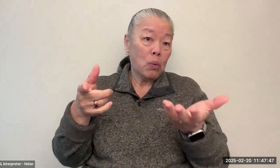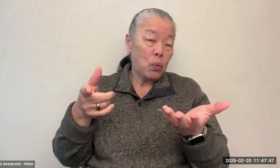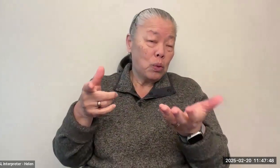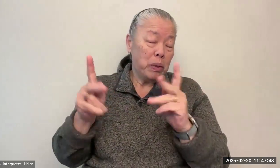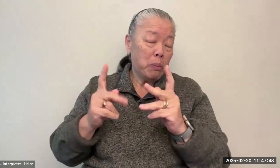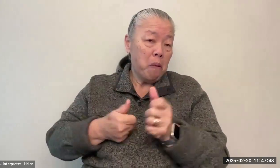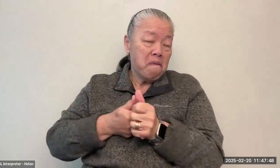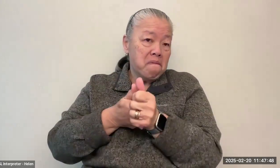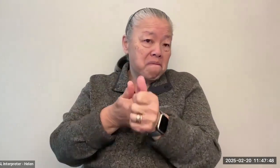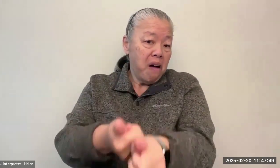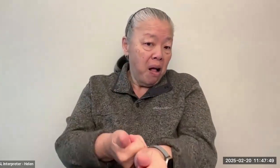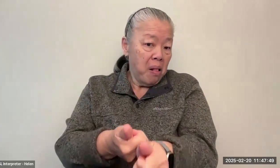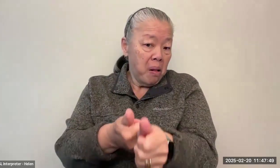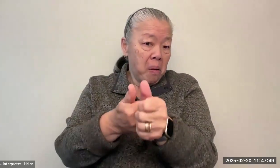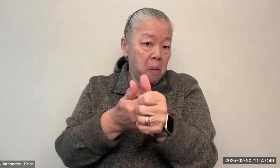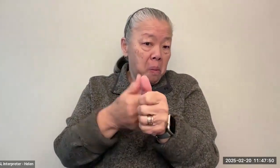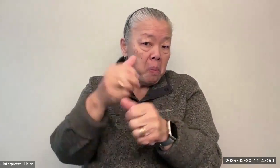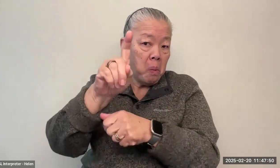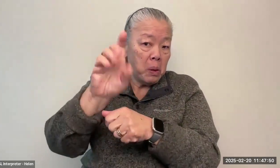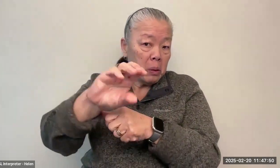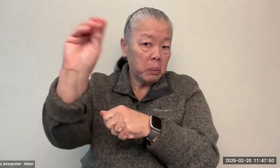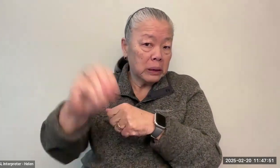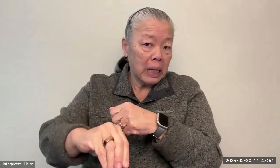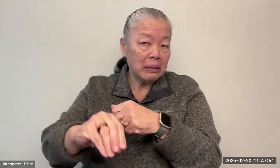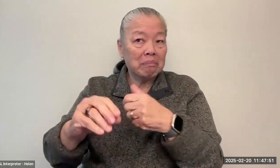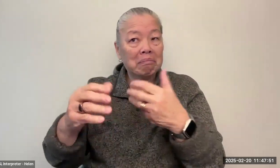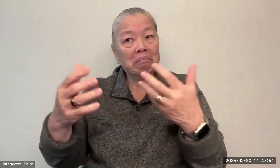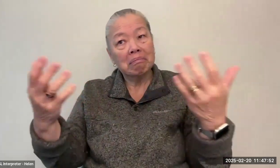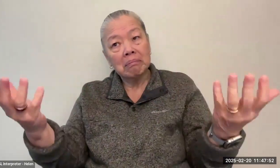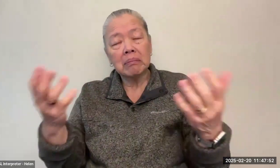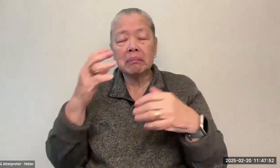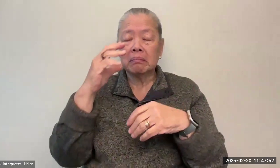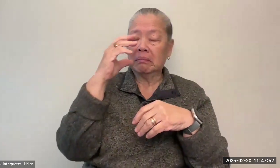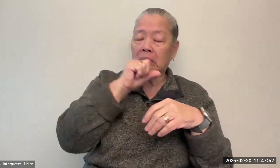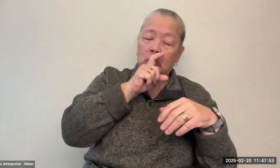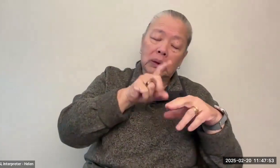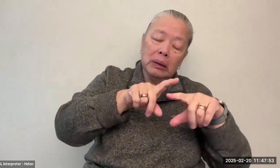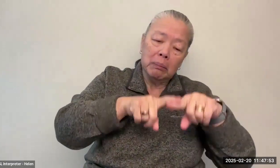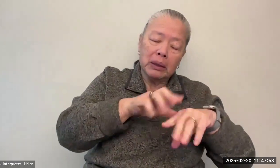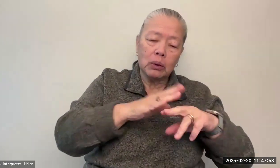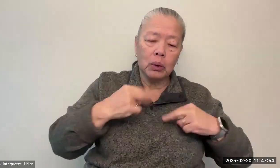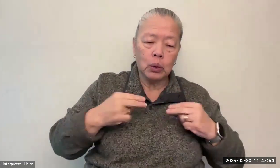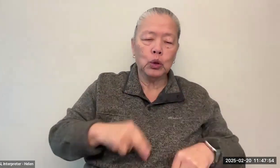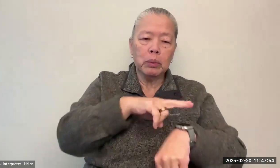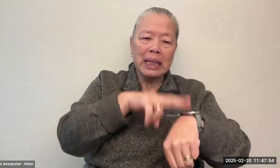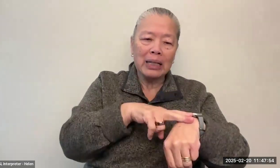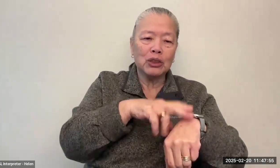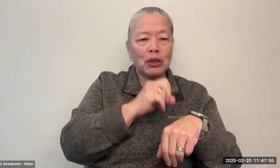is probably a question of human nature and realities on the ground.